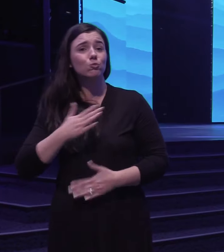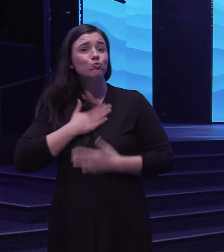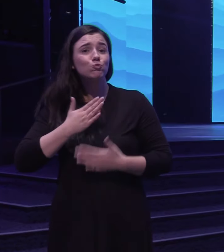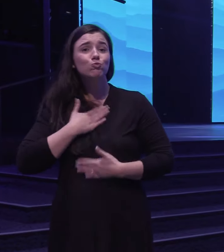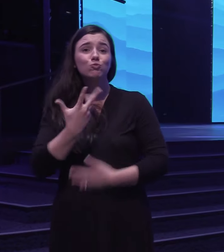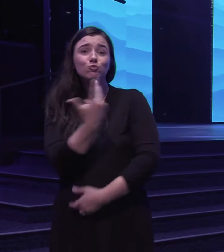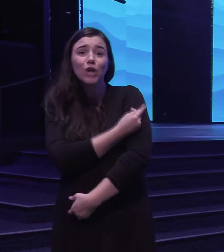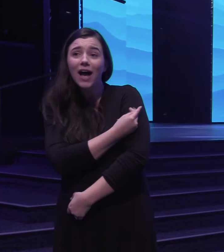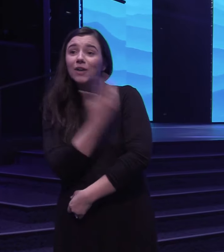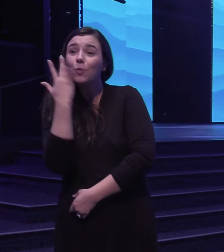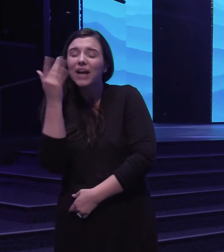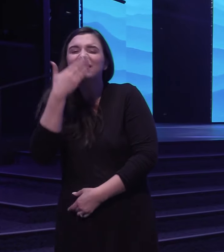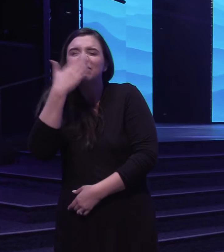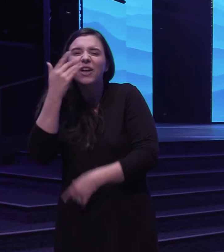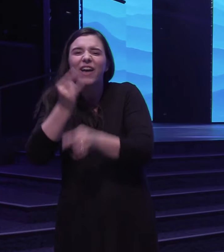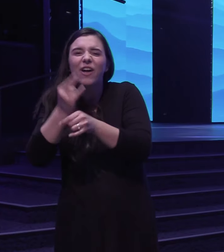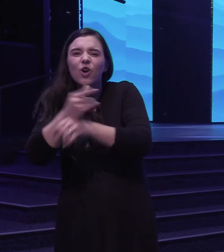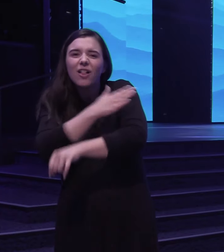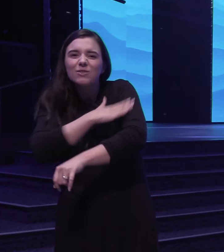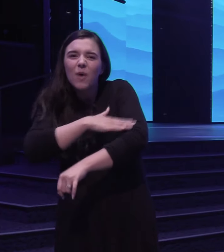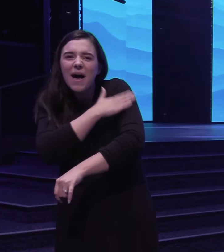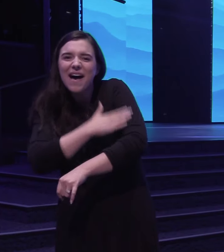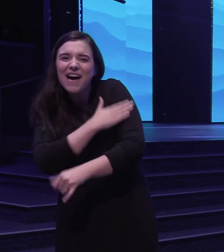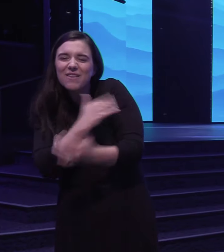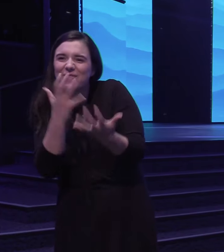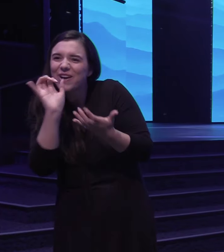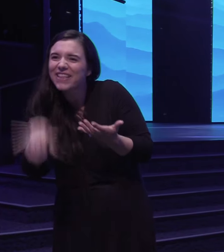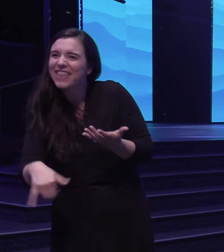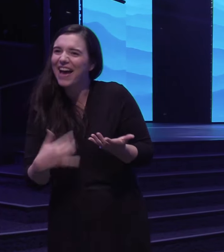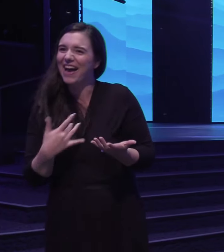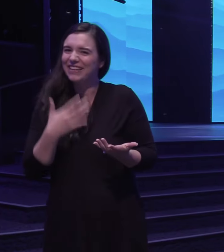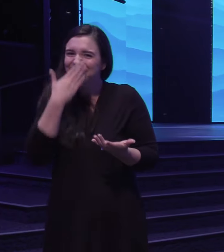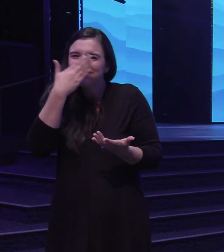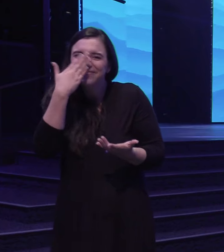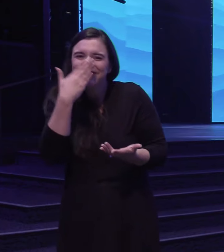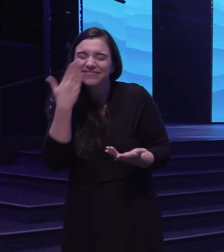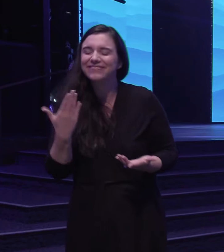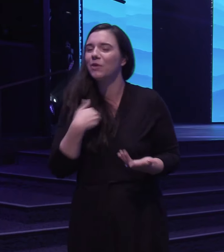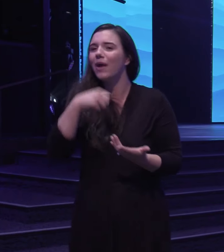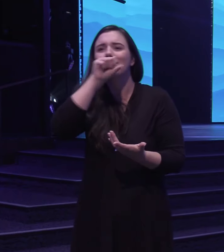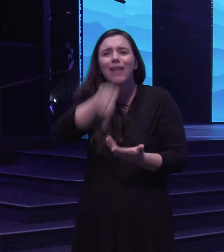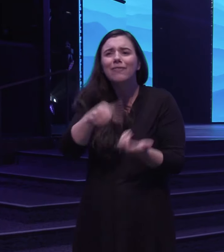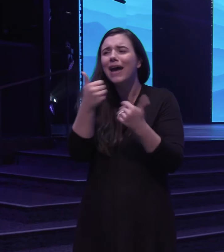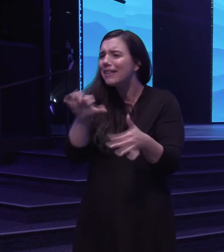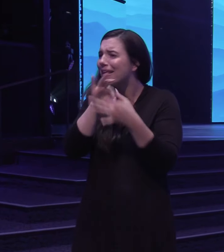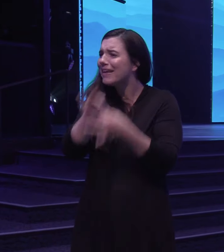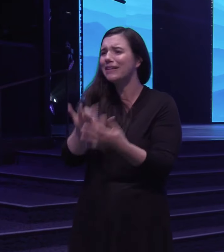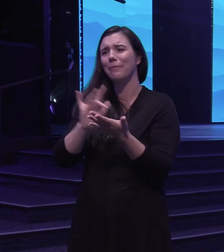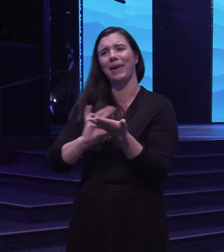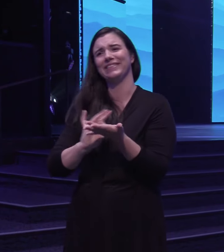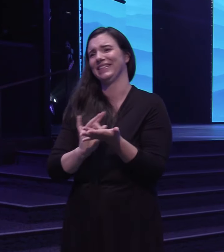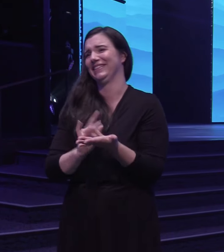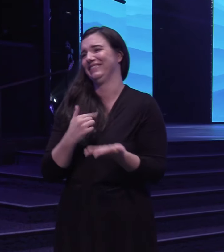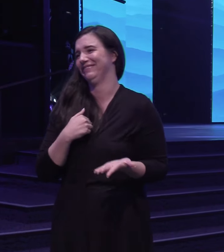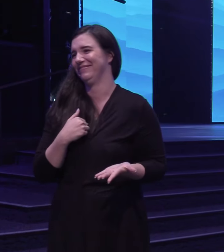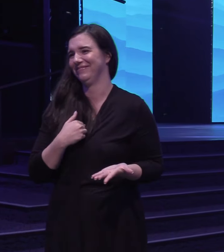would gladly get a shot just so I could smell the alcohol swab. I mean, I just, love anything to do with